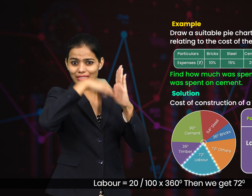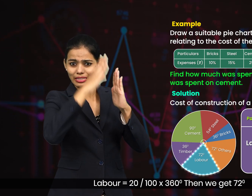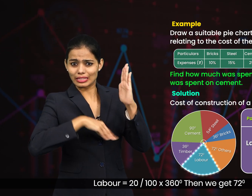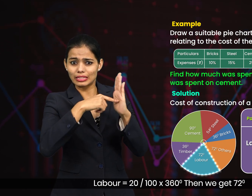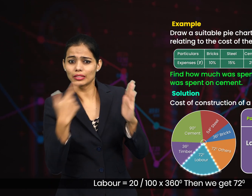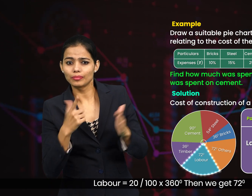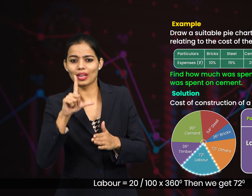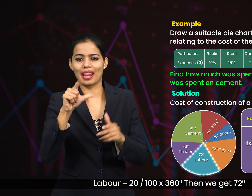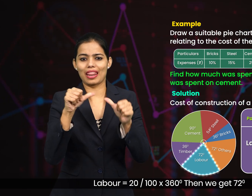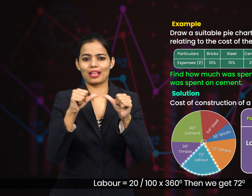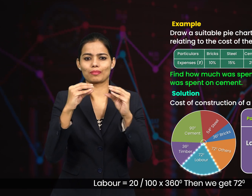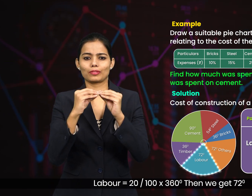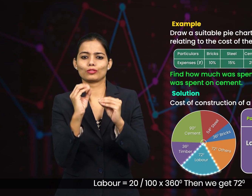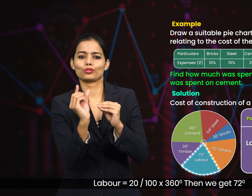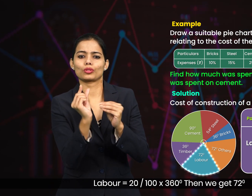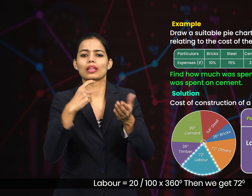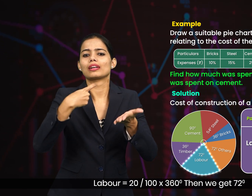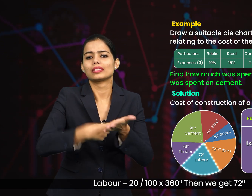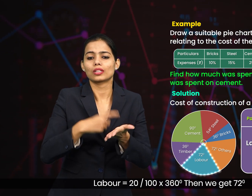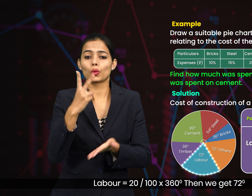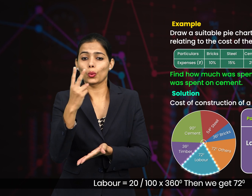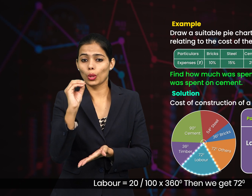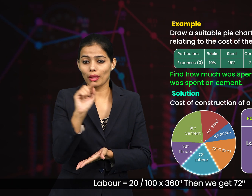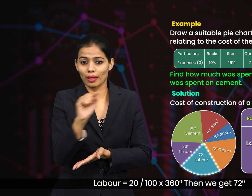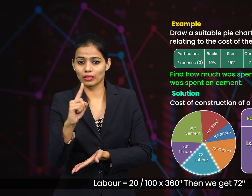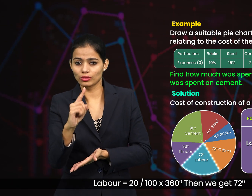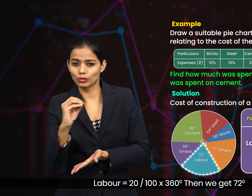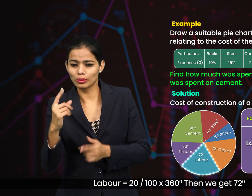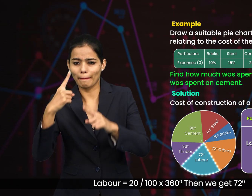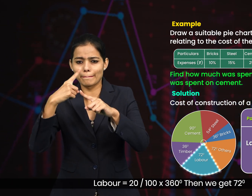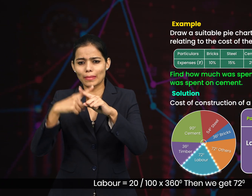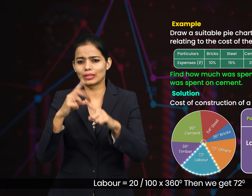is equal to 20 by 100 into 360 degree. Then we get 72 degree.